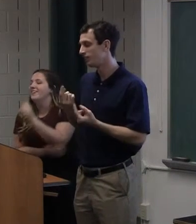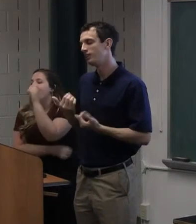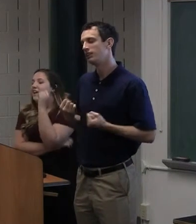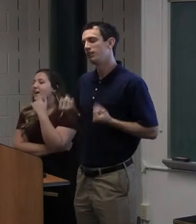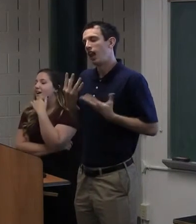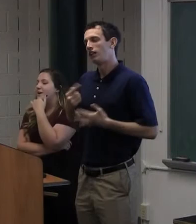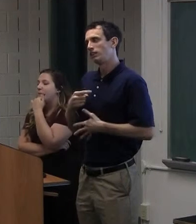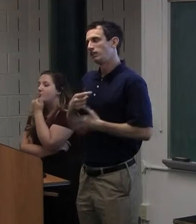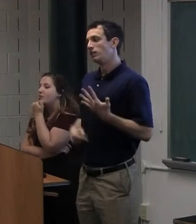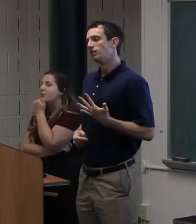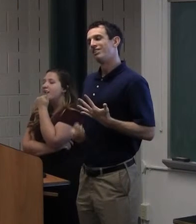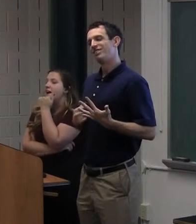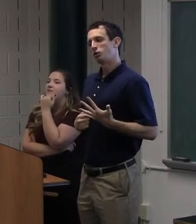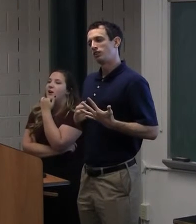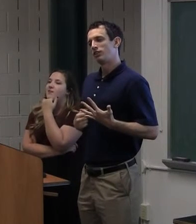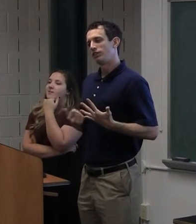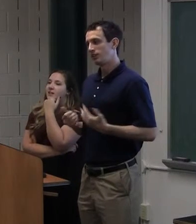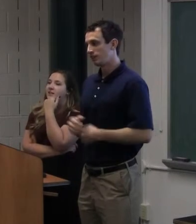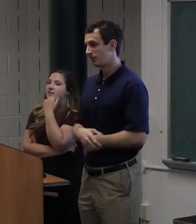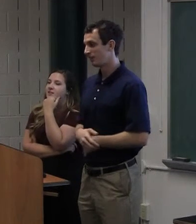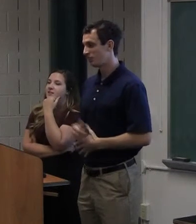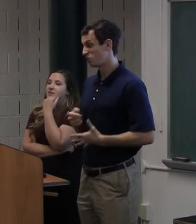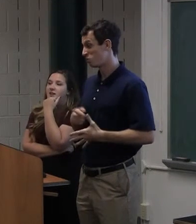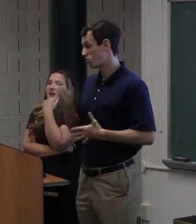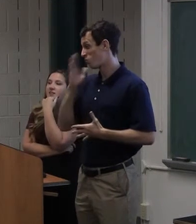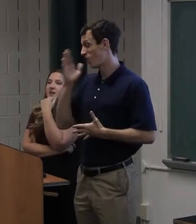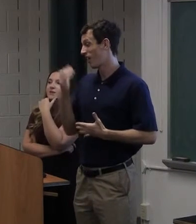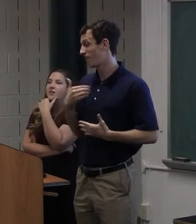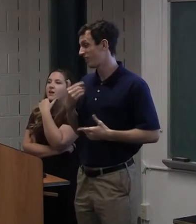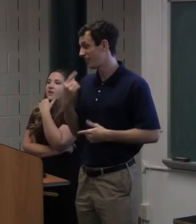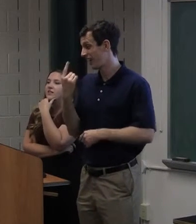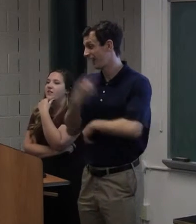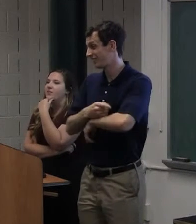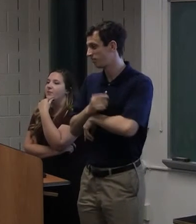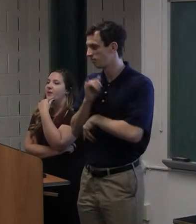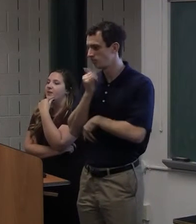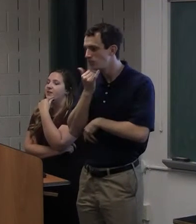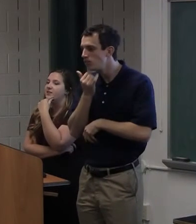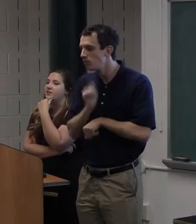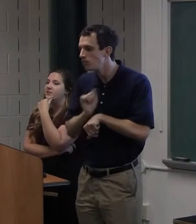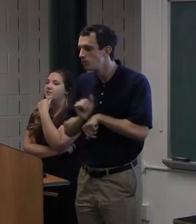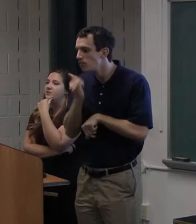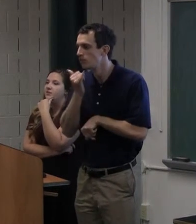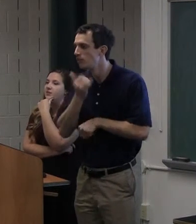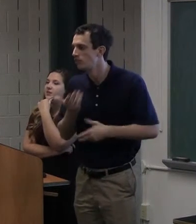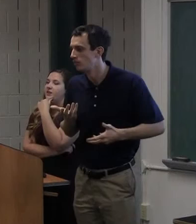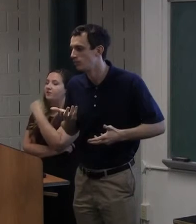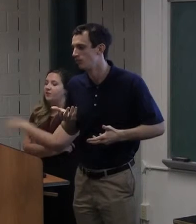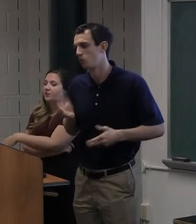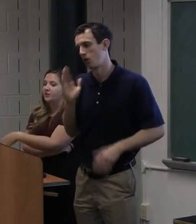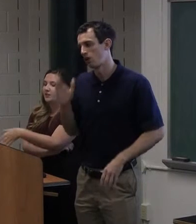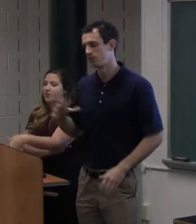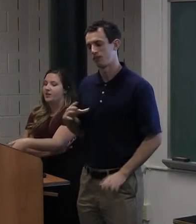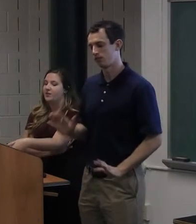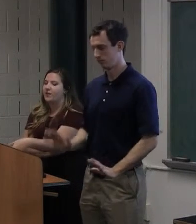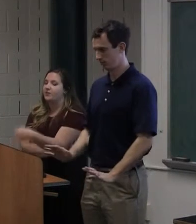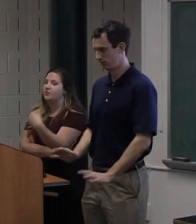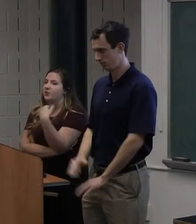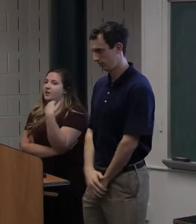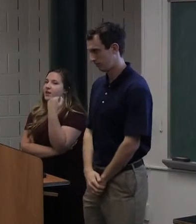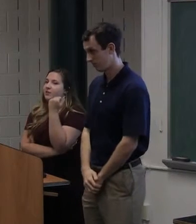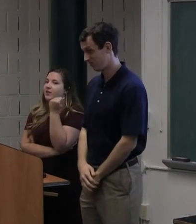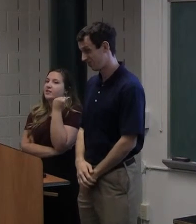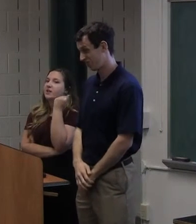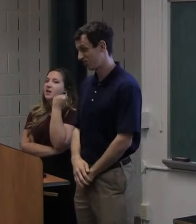sorry. You're going to have off days. I think that was the hardest thing for me because for the first time you guys are